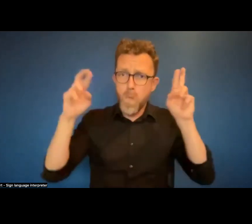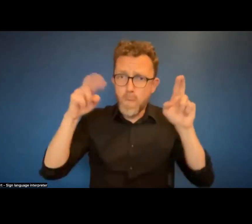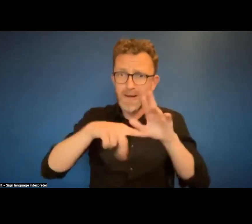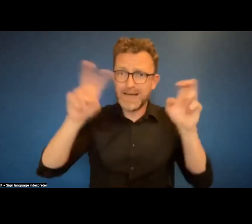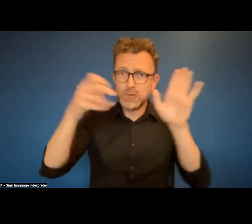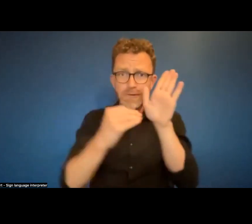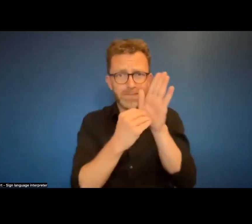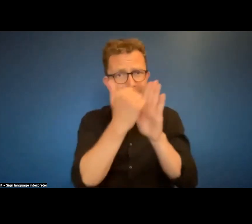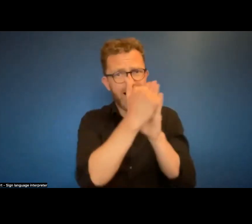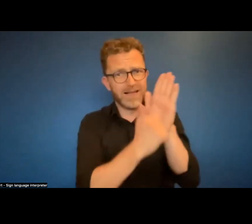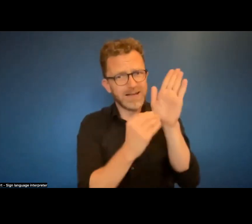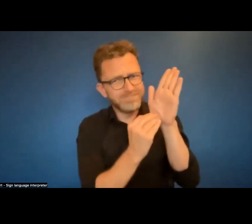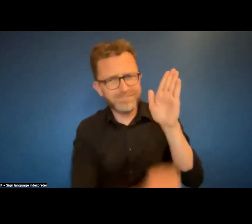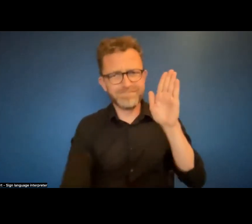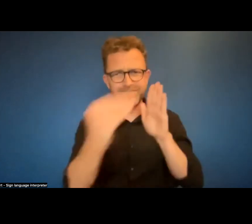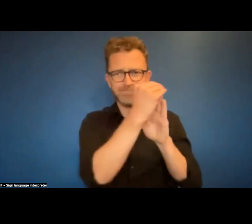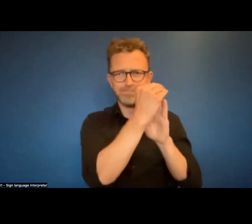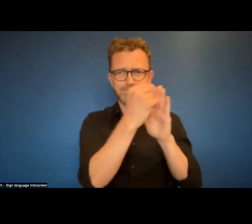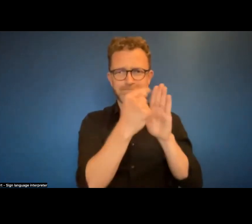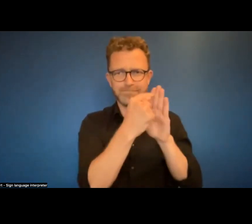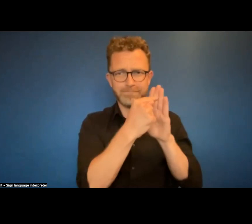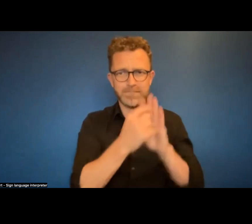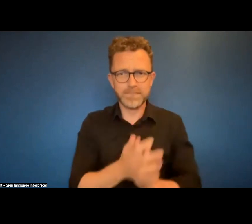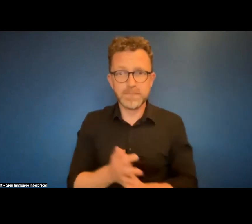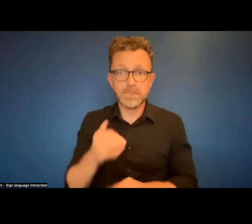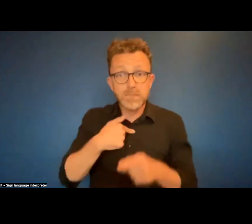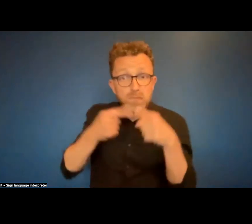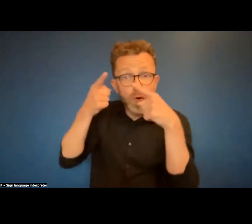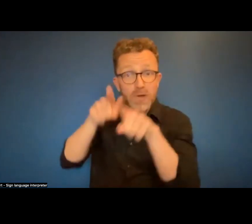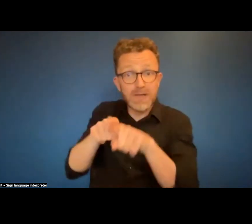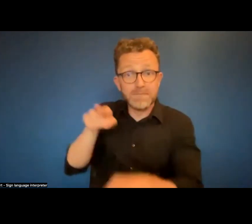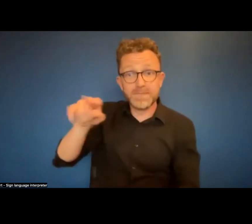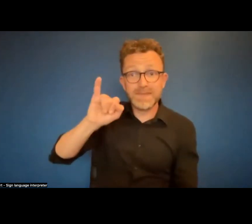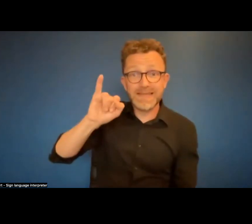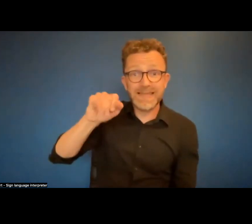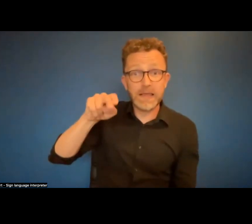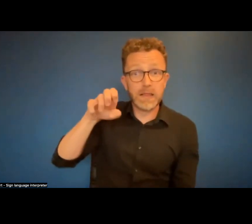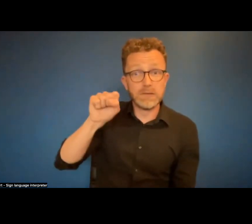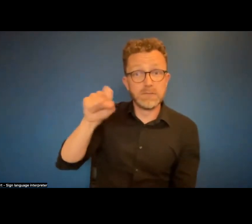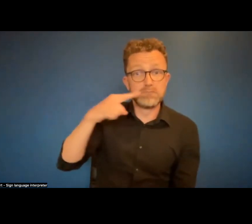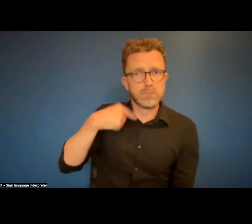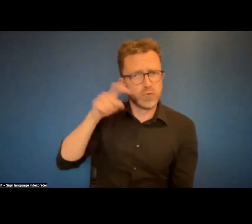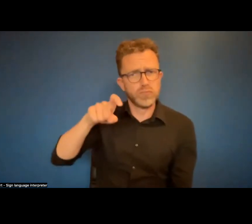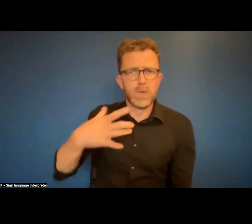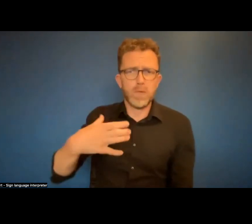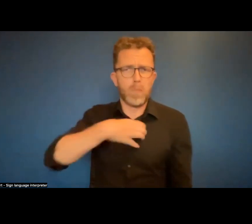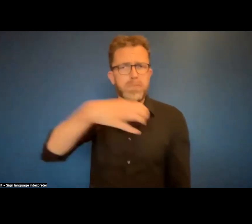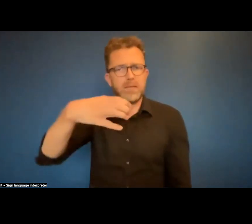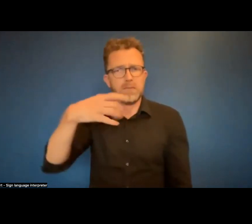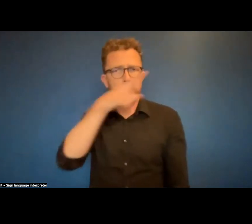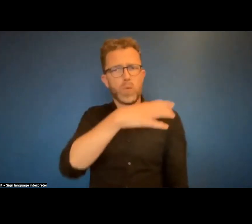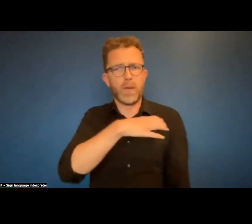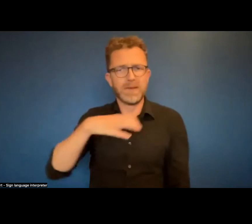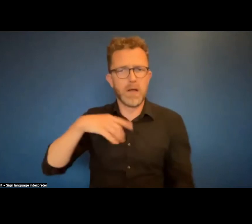trying to fight for the right for immigrants or refugees, no matter where they're coming from, to be able to access social